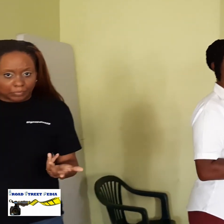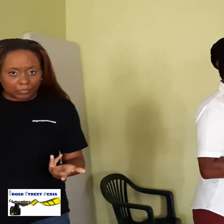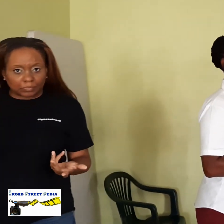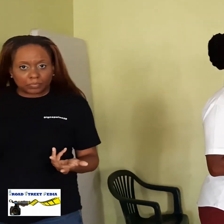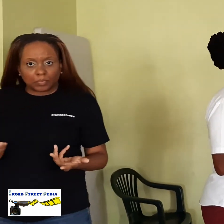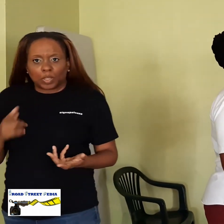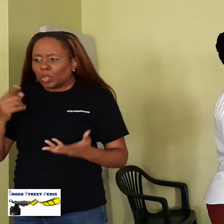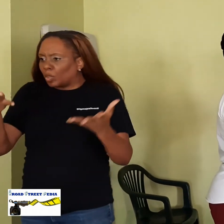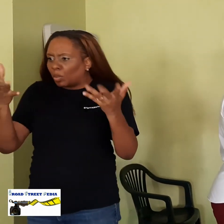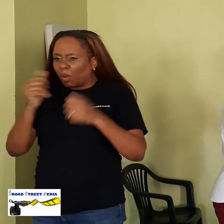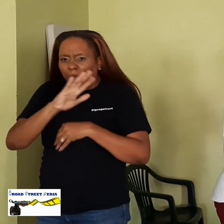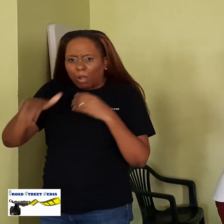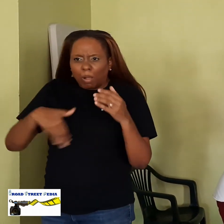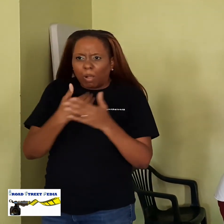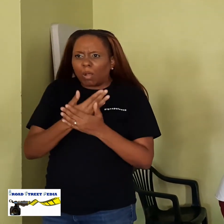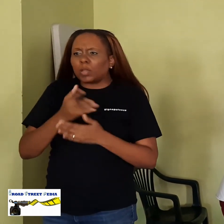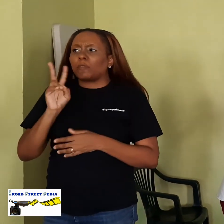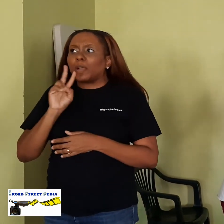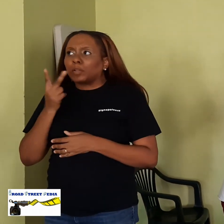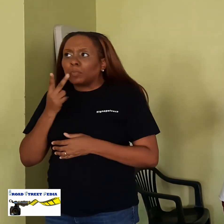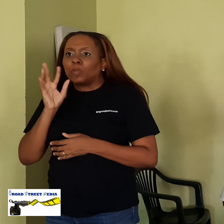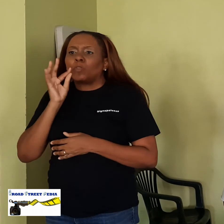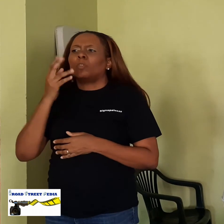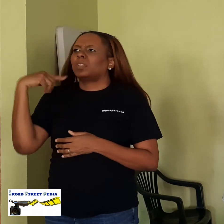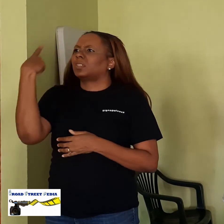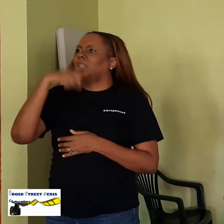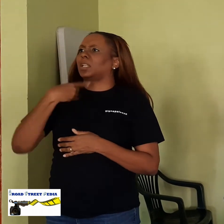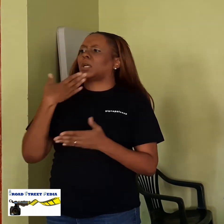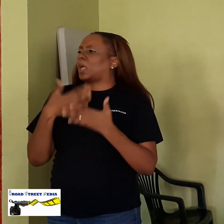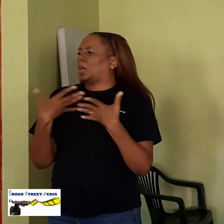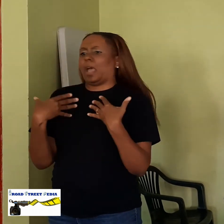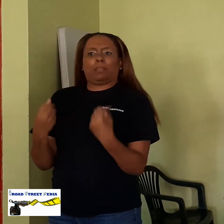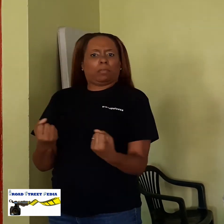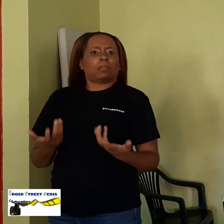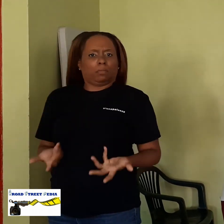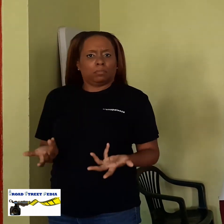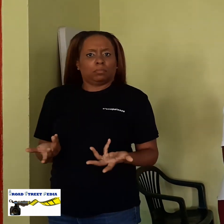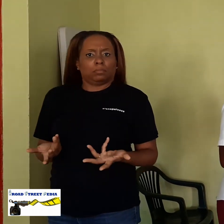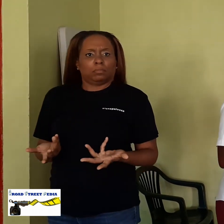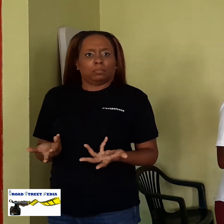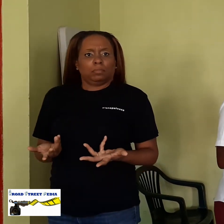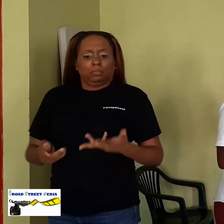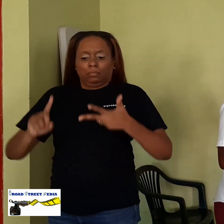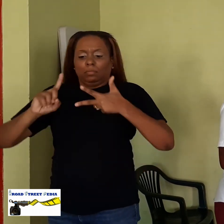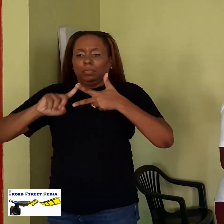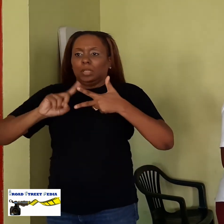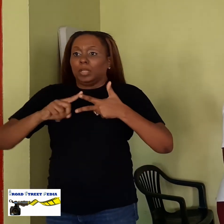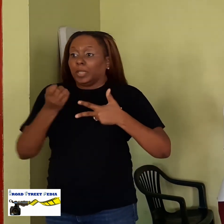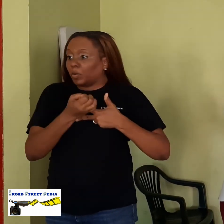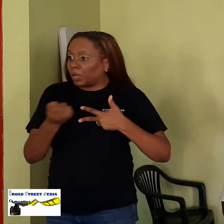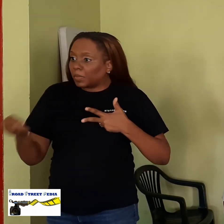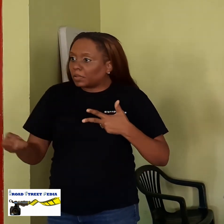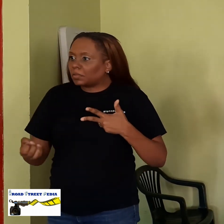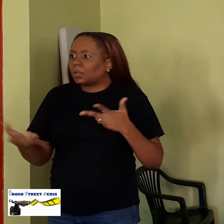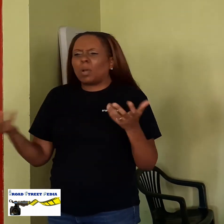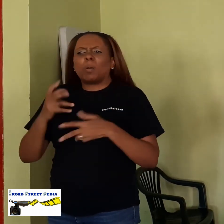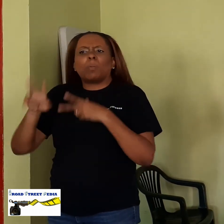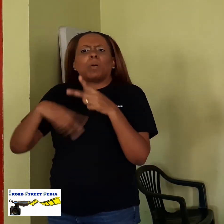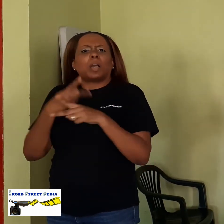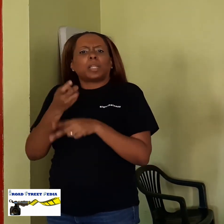attractive produce. The equipment that you use and the way we store them,